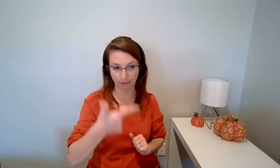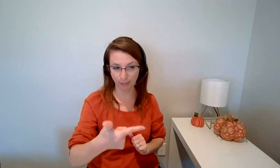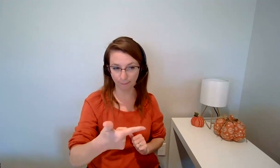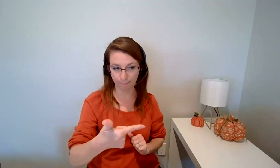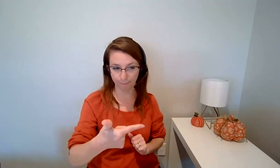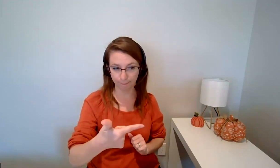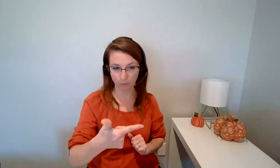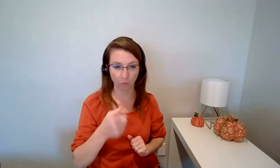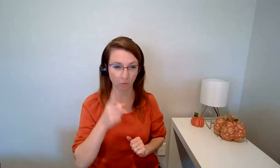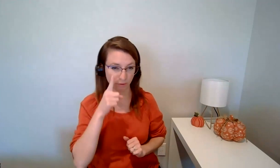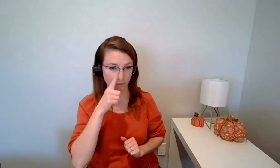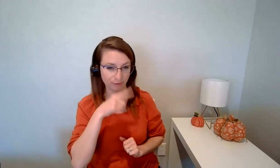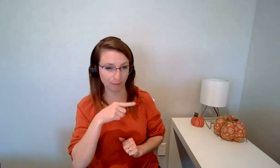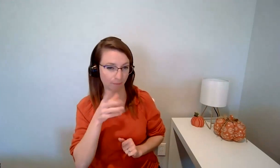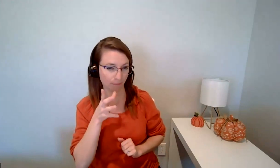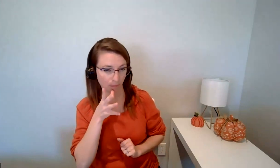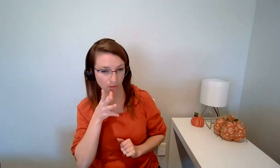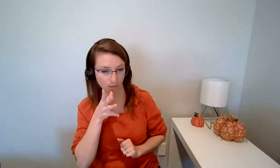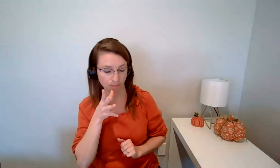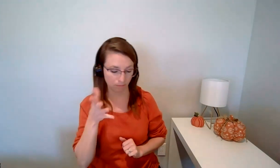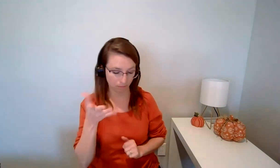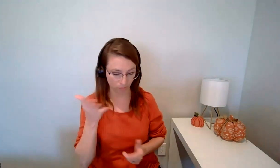step or stepmom,